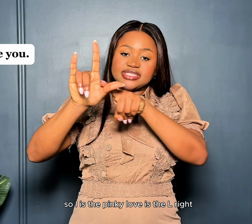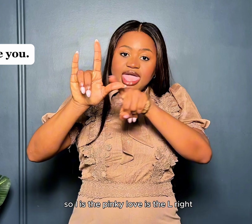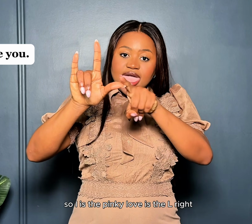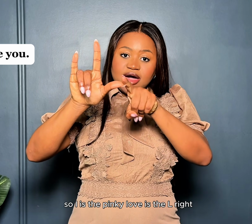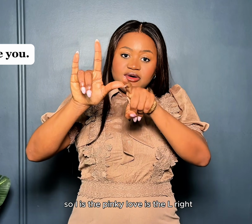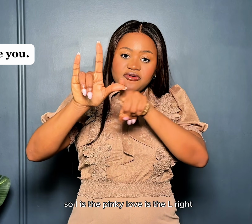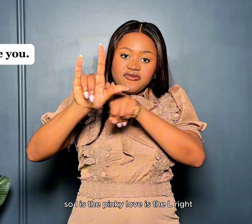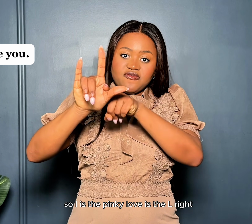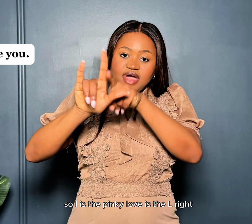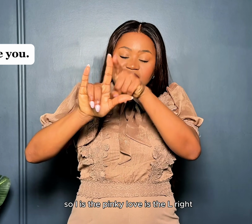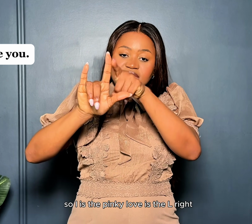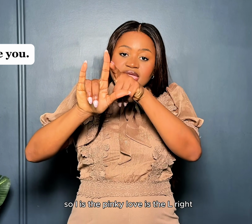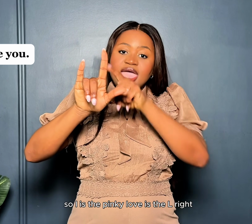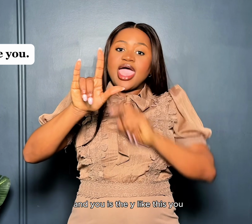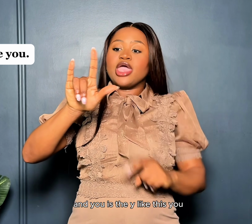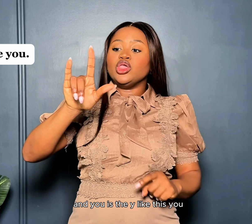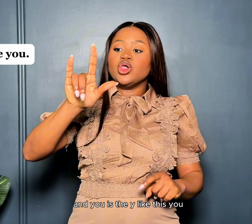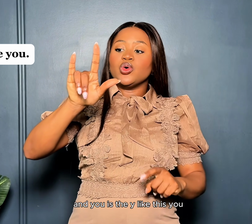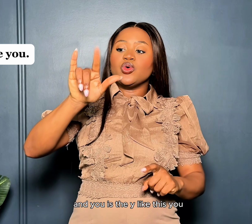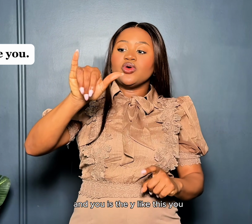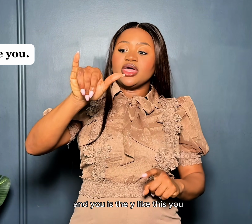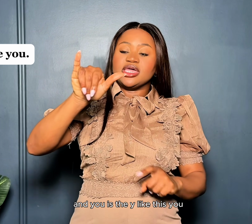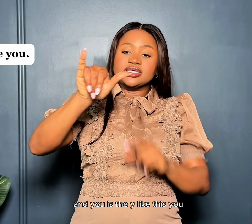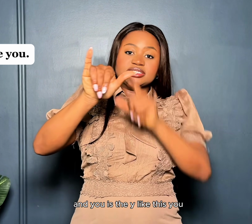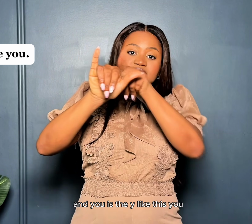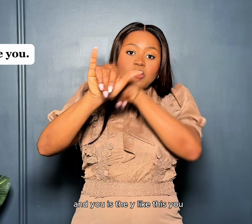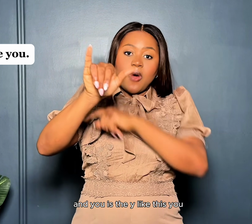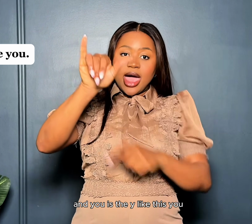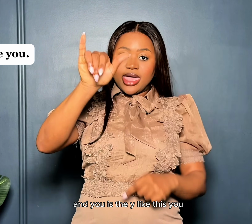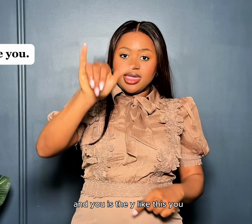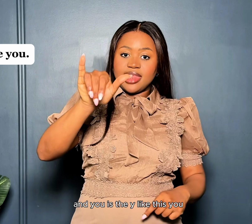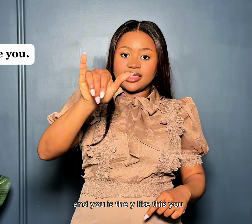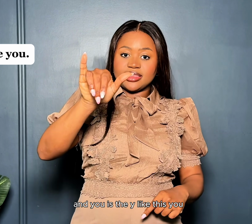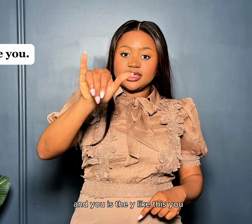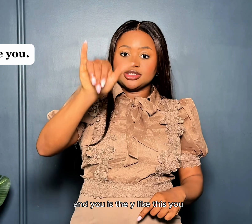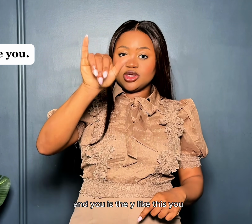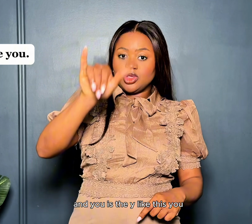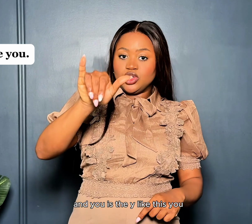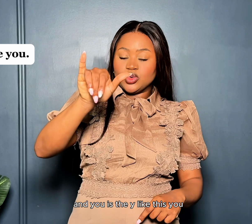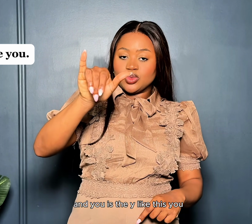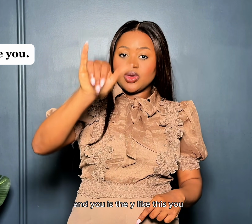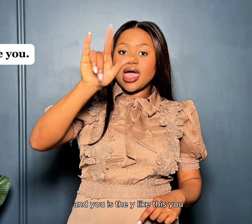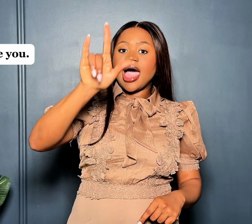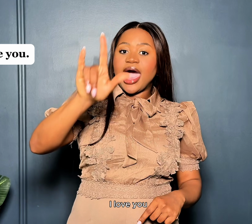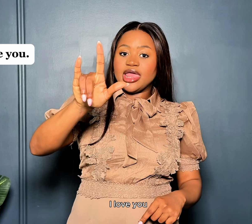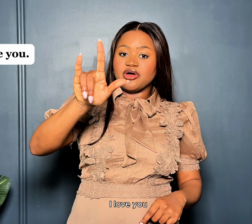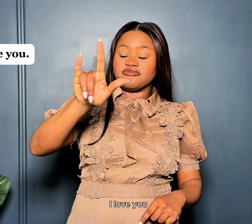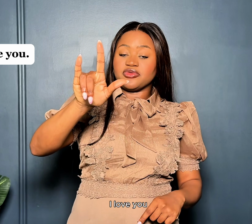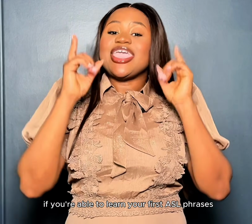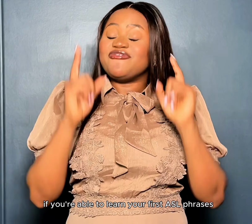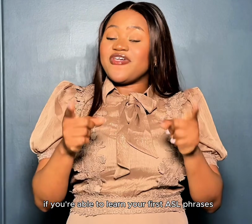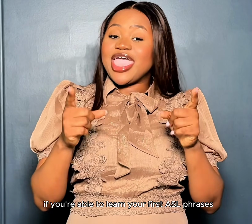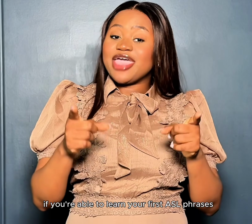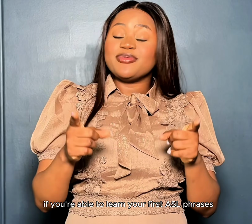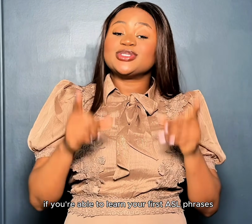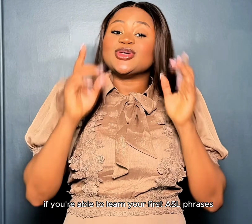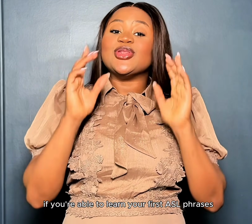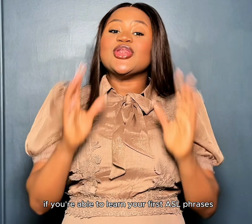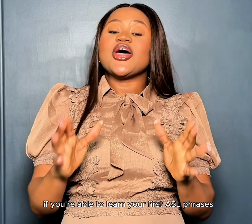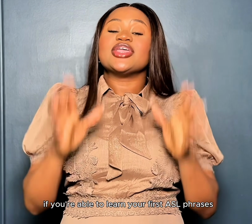the L, right? And you is the Y, like this, you. I love you. If you're able to learn